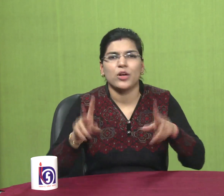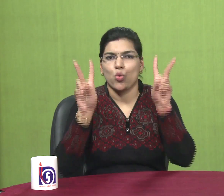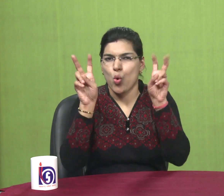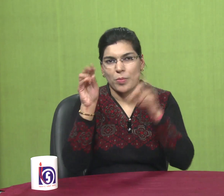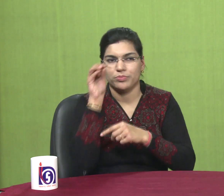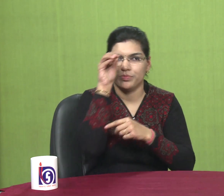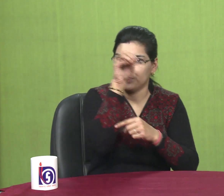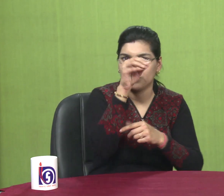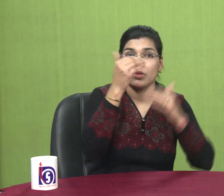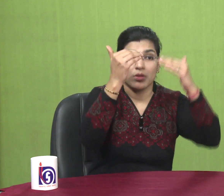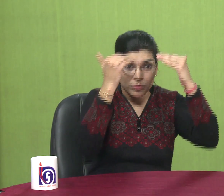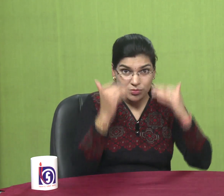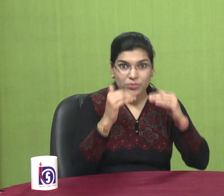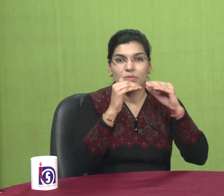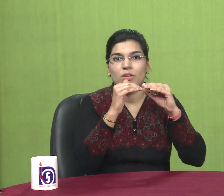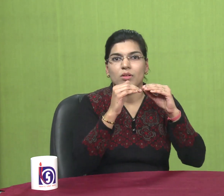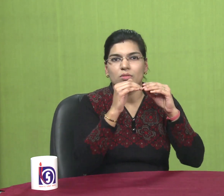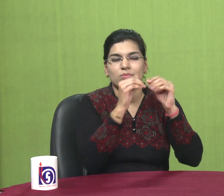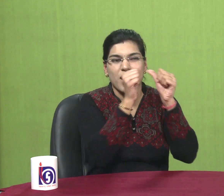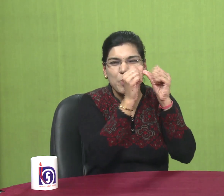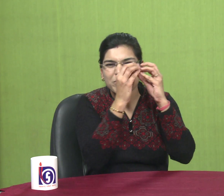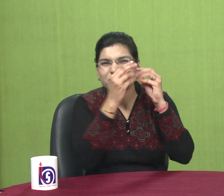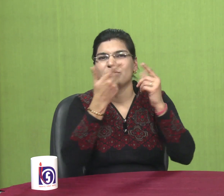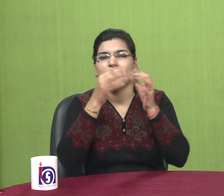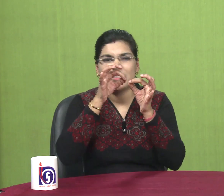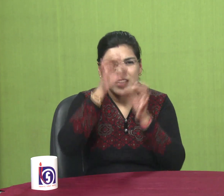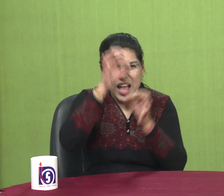is there you want to put, and then you can write the body.